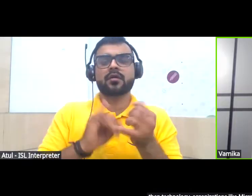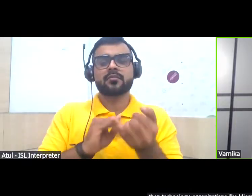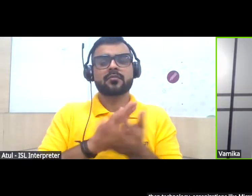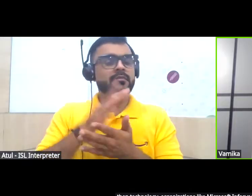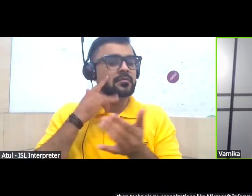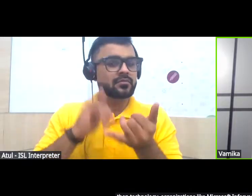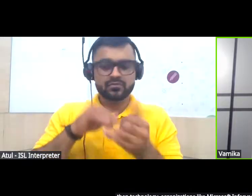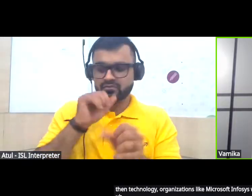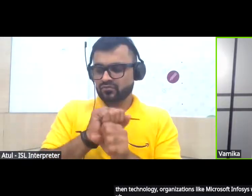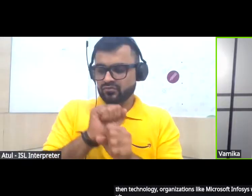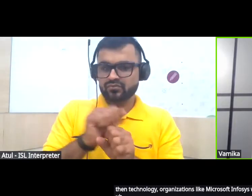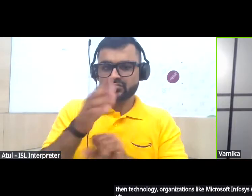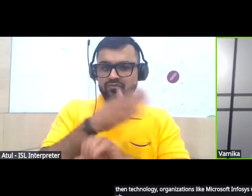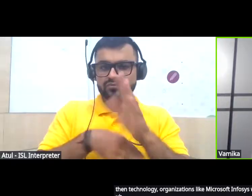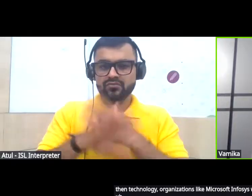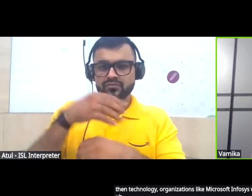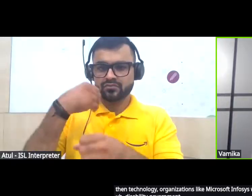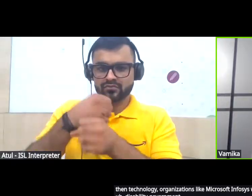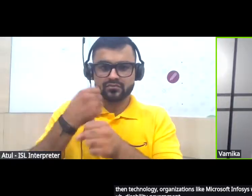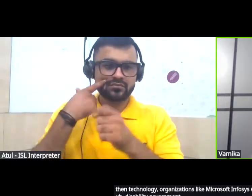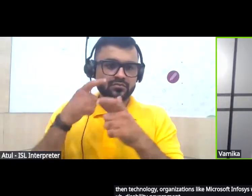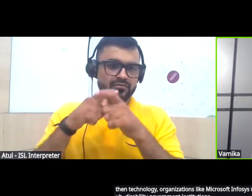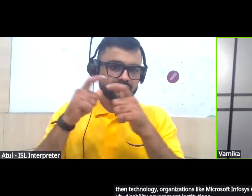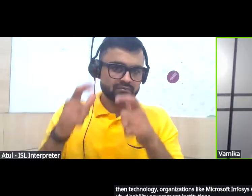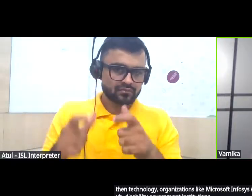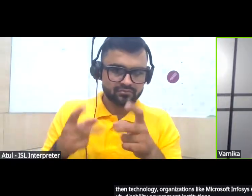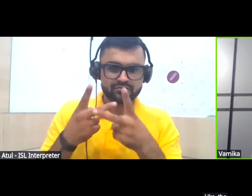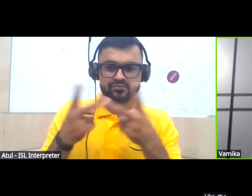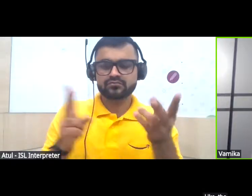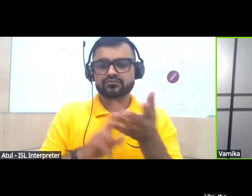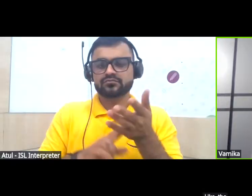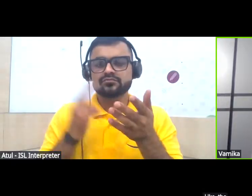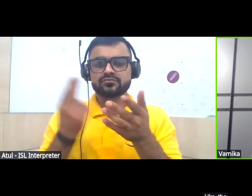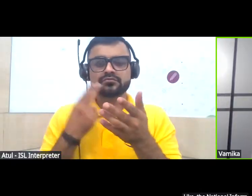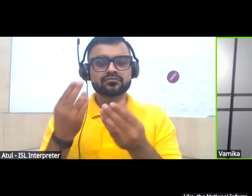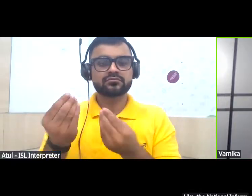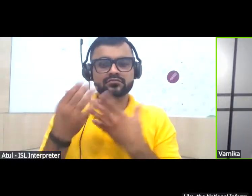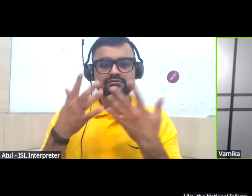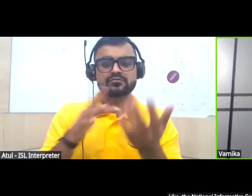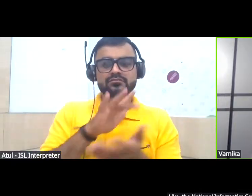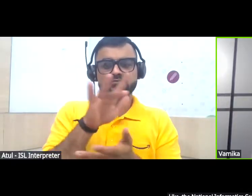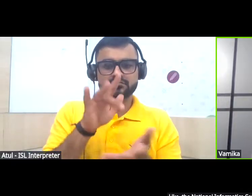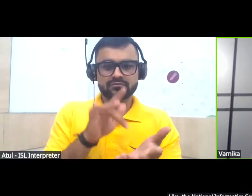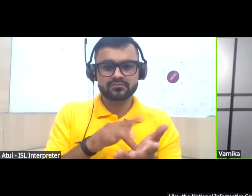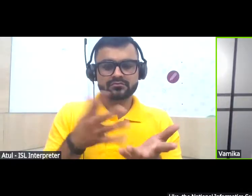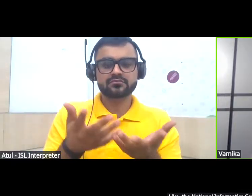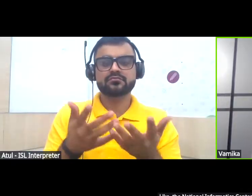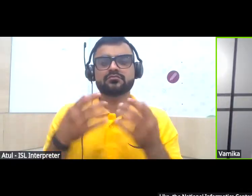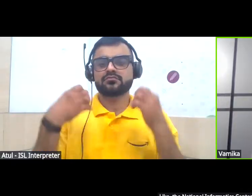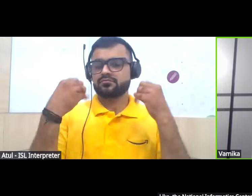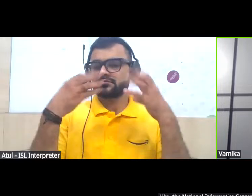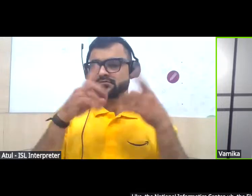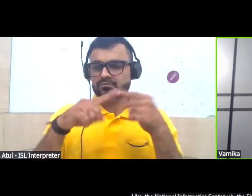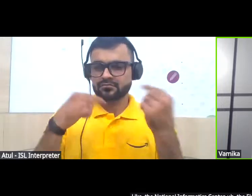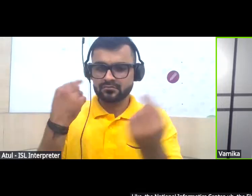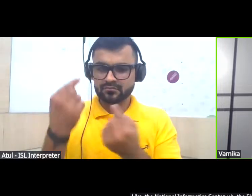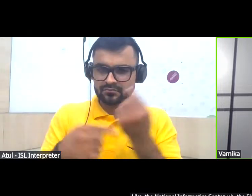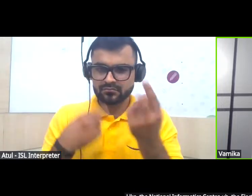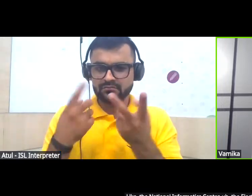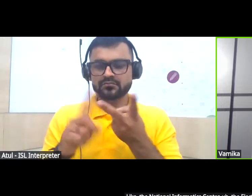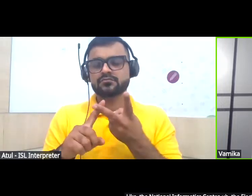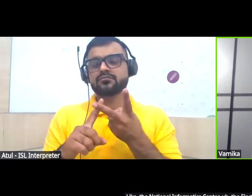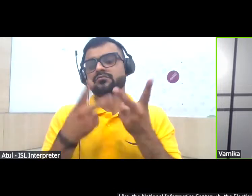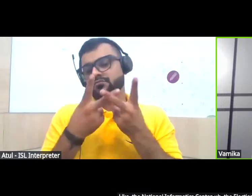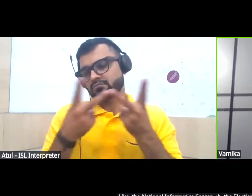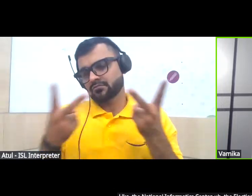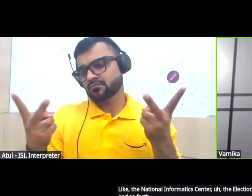around disability, government institutions like the National Informatics Center, the Election Commission, so